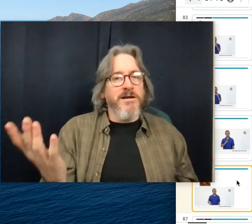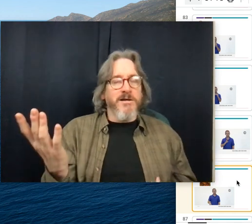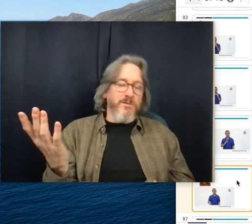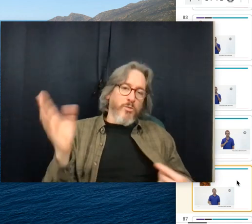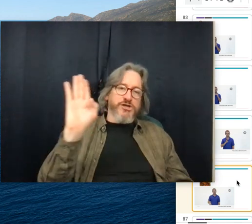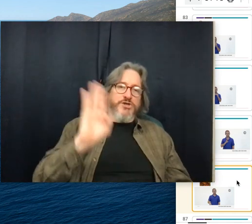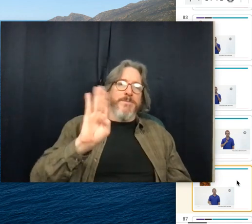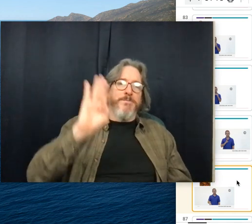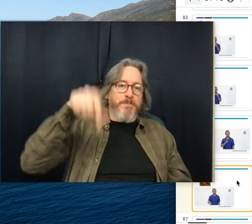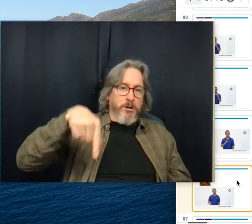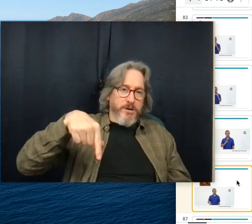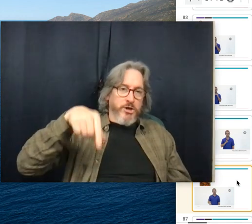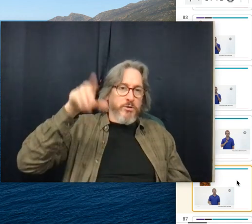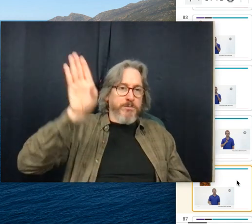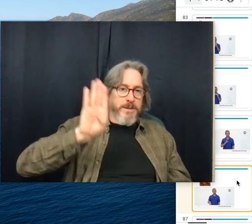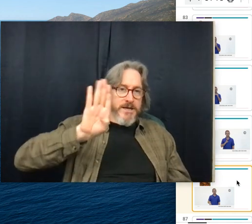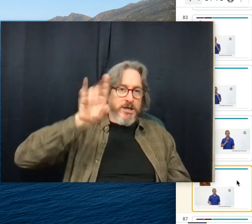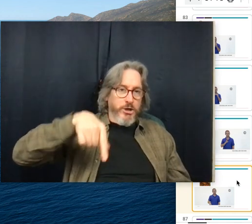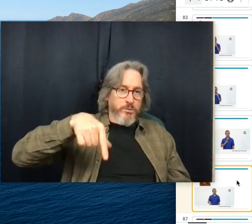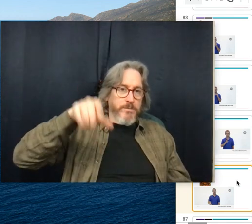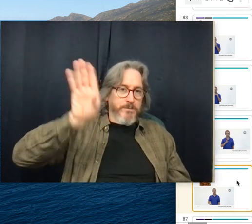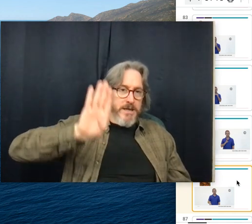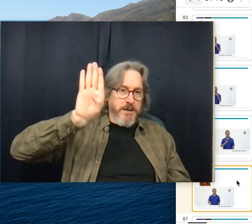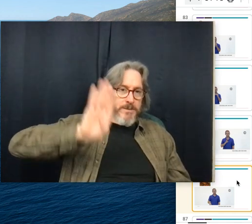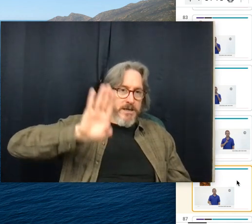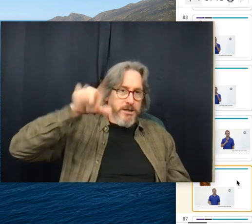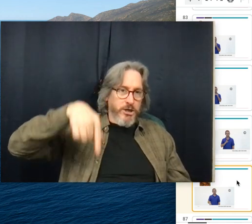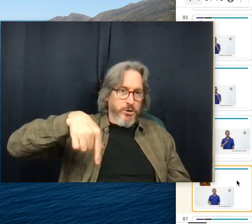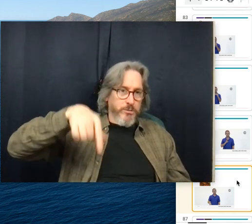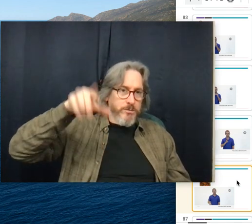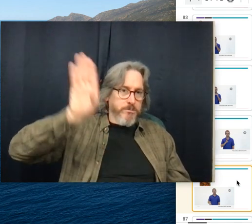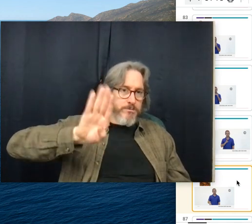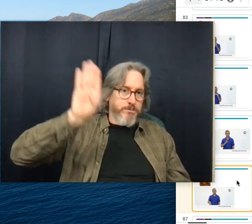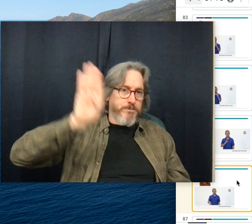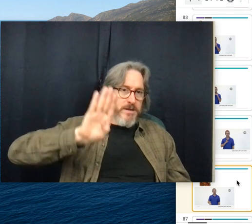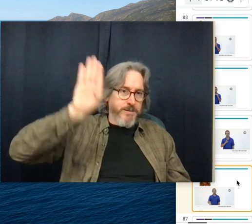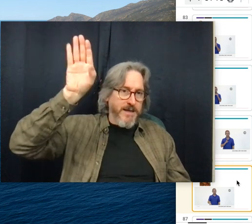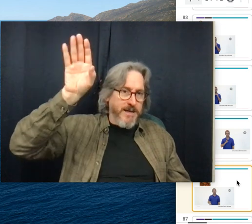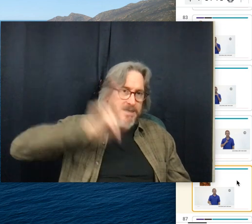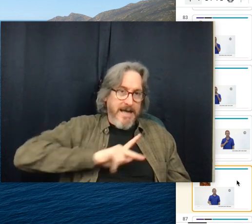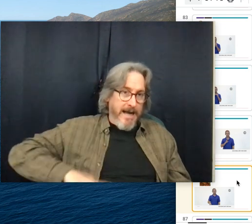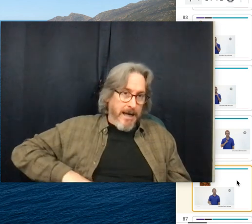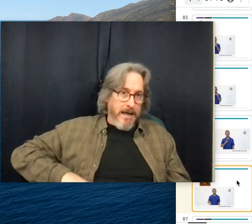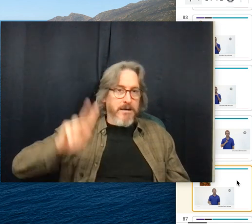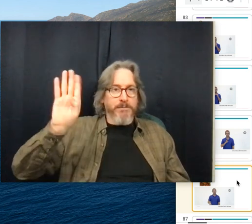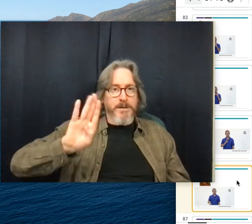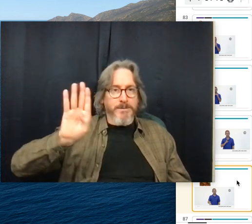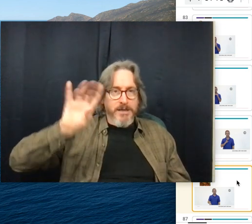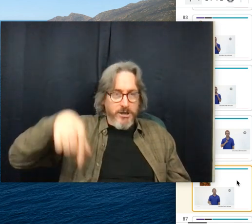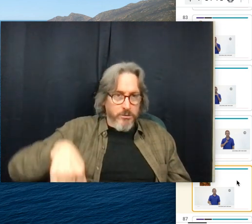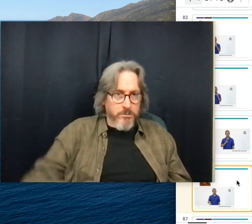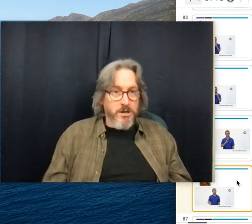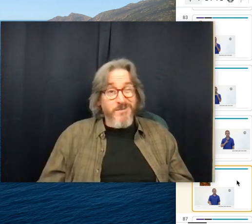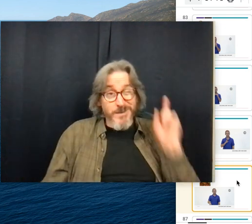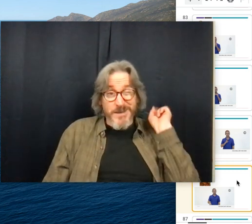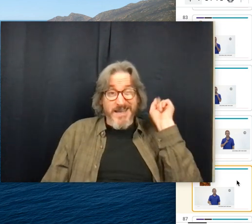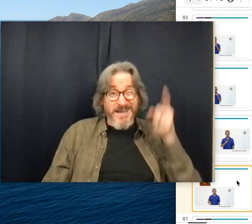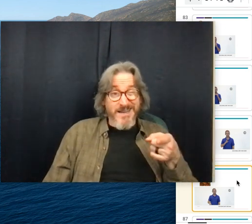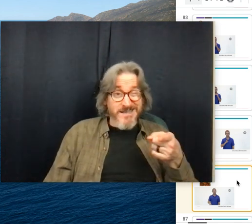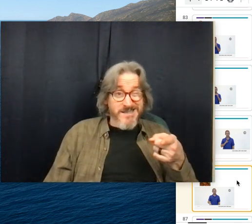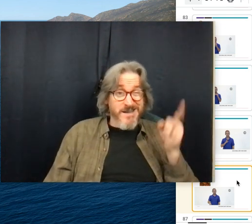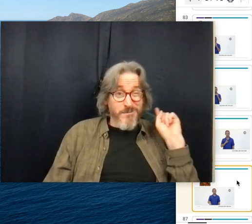And we're just doing barbecue, BBQ, BBQ, BB King, BBQ,